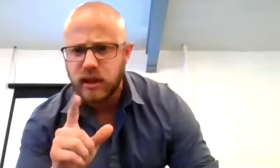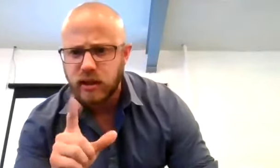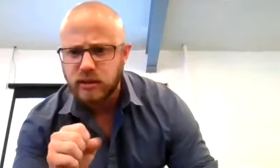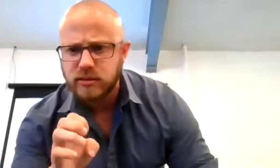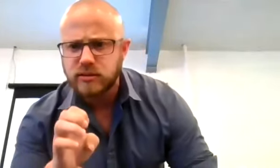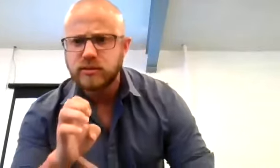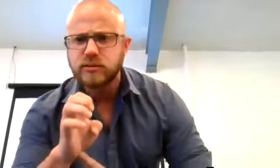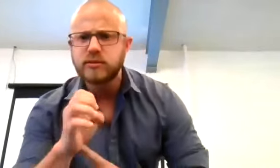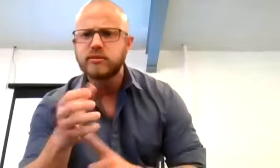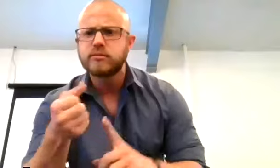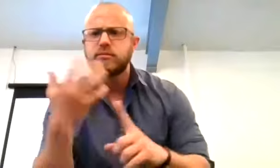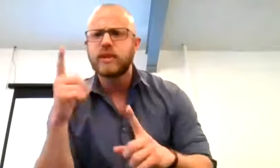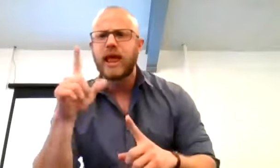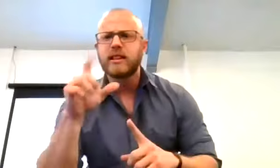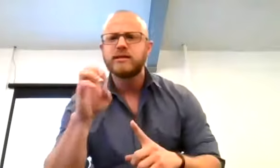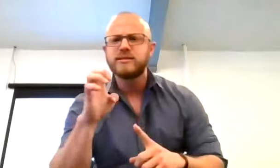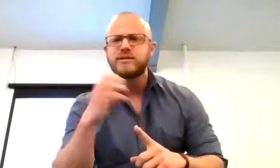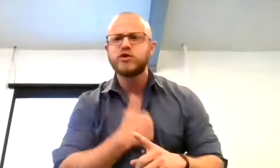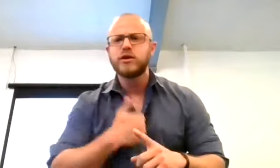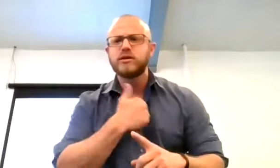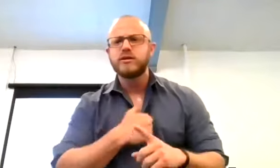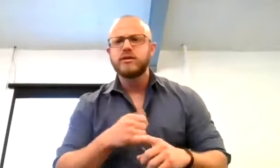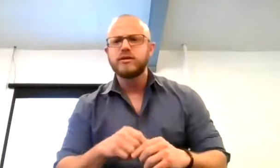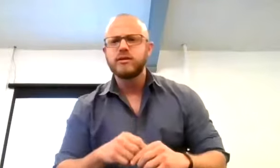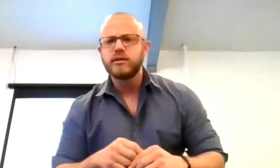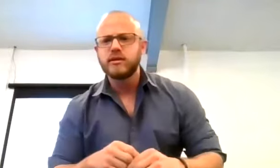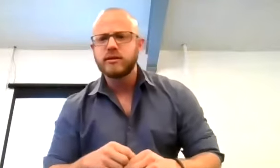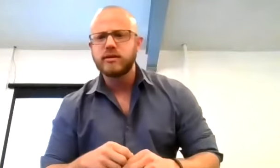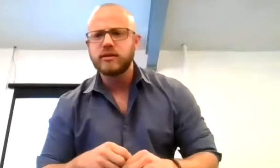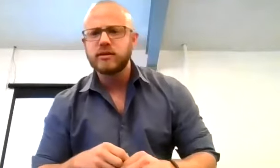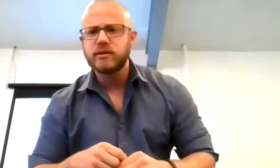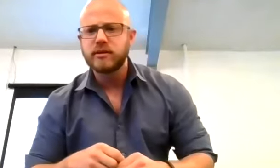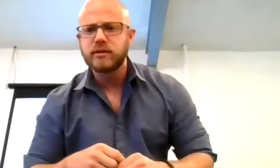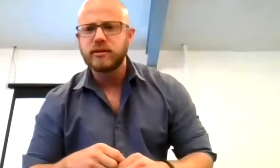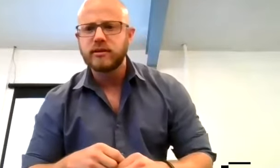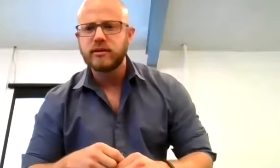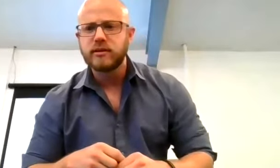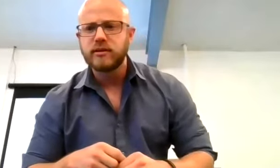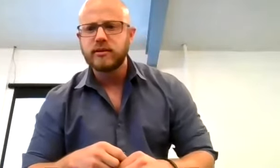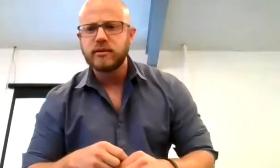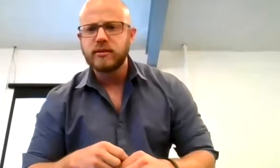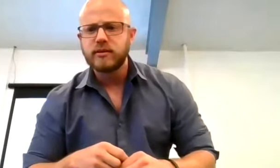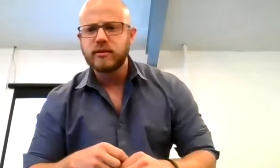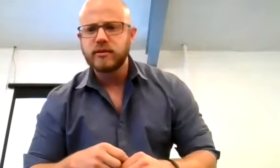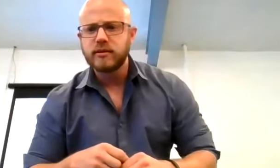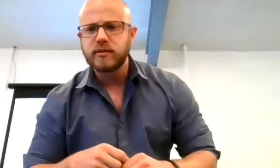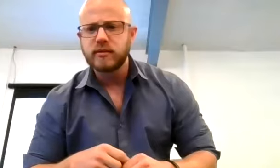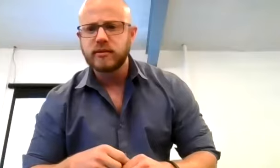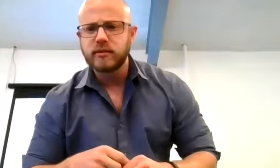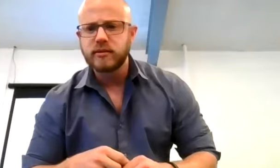Let's see. I'm sorry, you LSE, you were saying something about, can you expand on that, please, whoever asked that